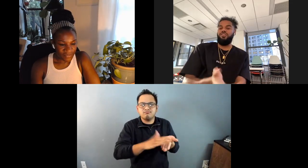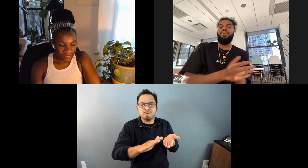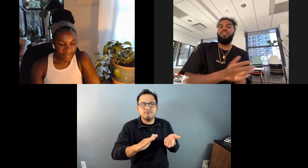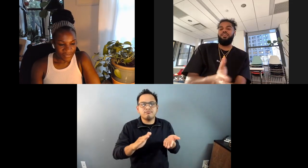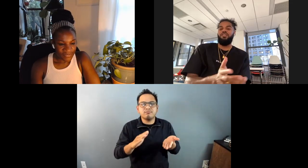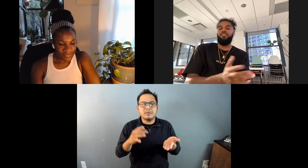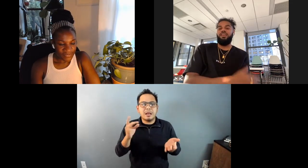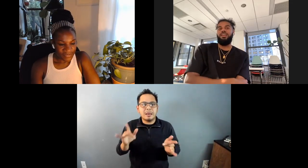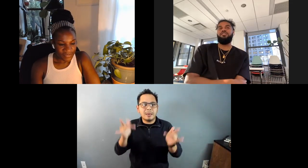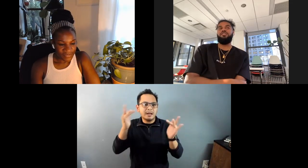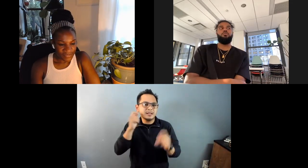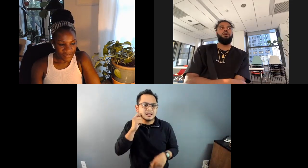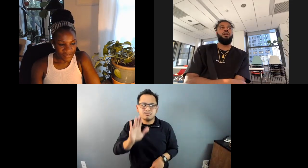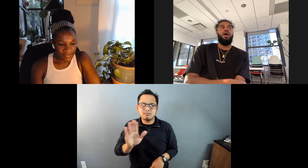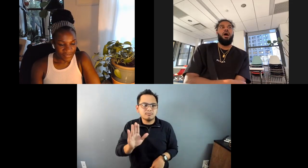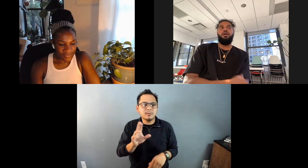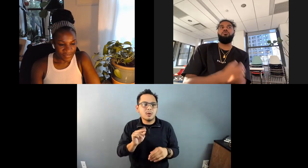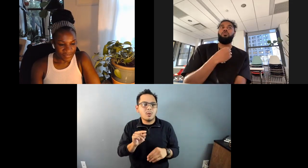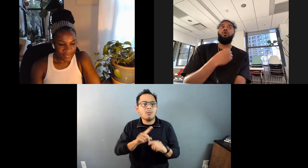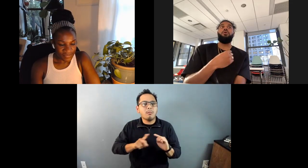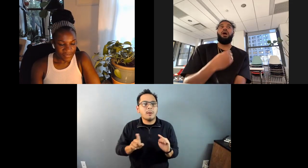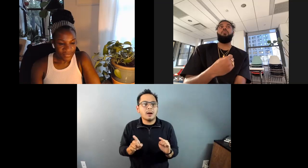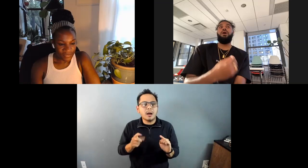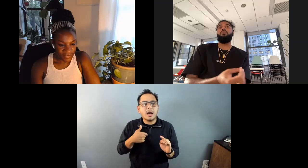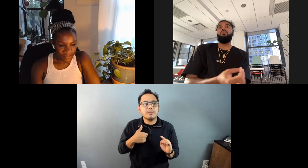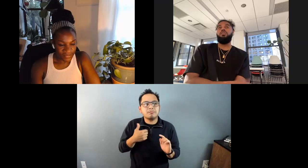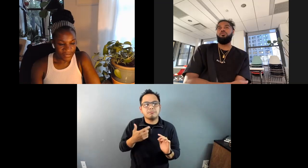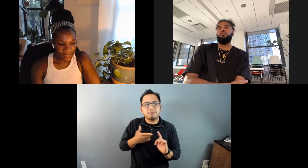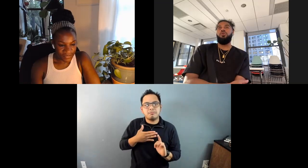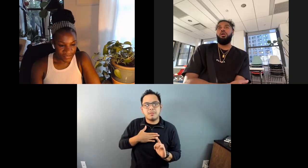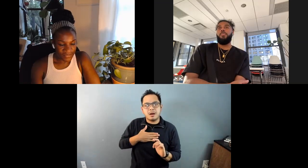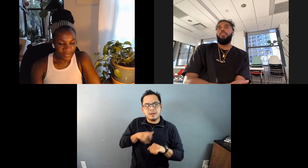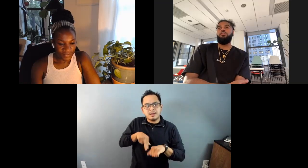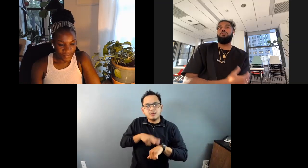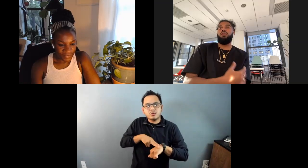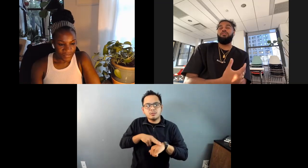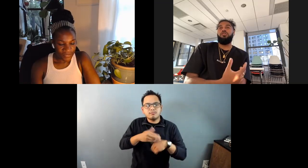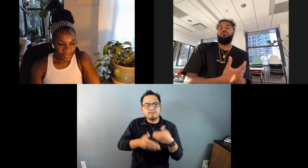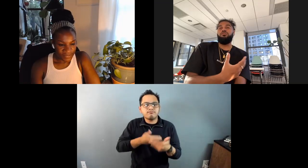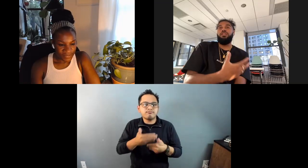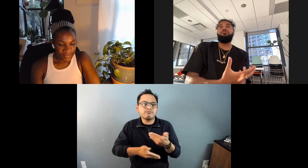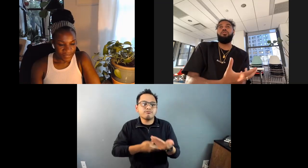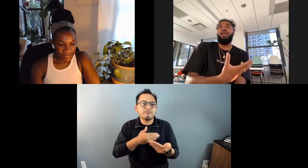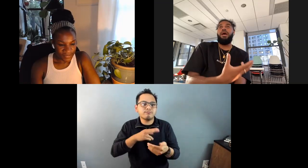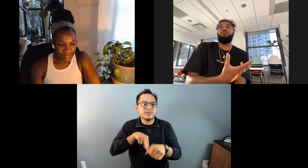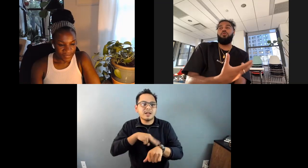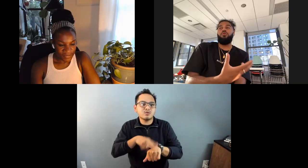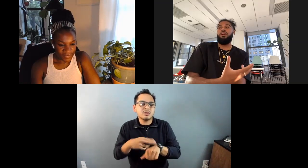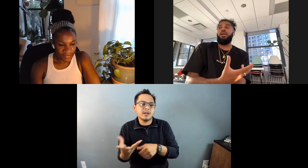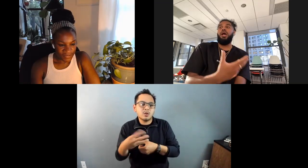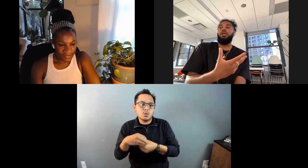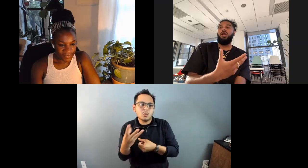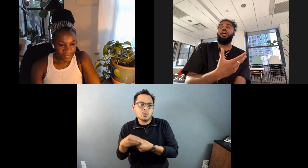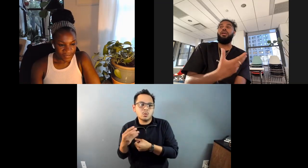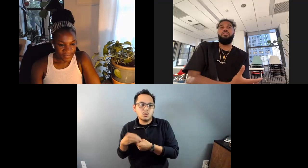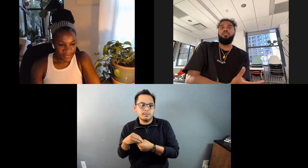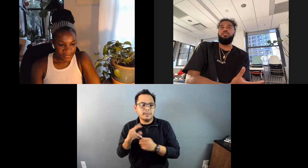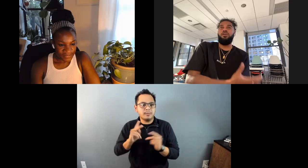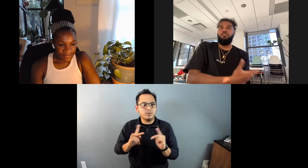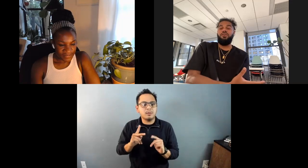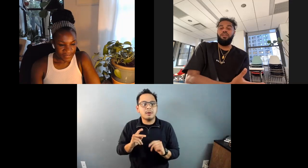Not a whole lot of white kids. Like that was the one where it was like, okay, like I didn't grow up in a predominantly white neighborhood. I So didn't meet